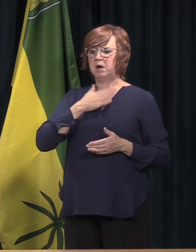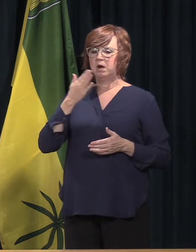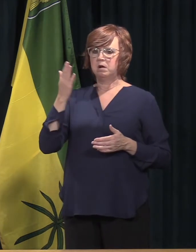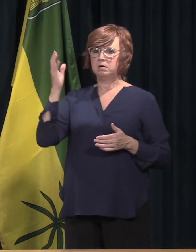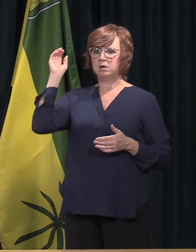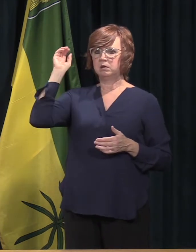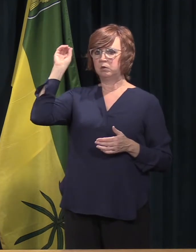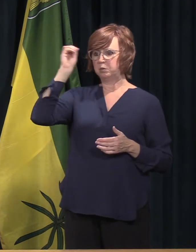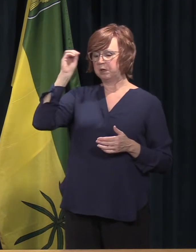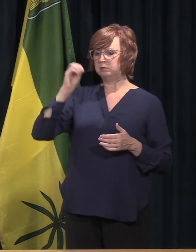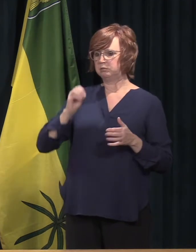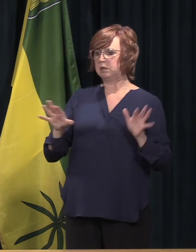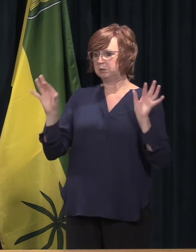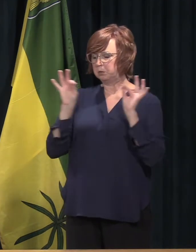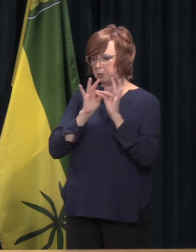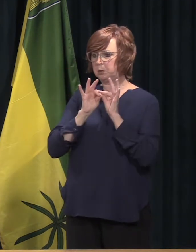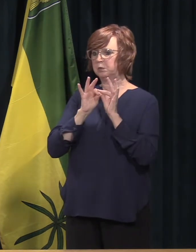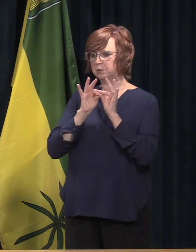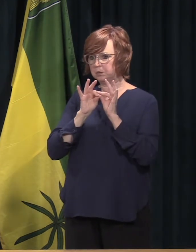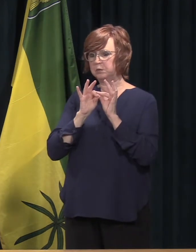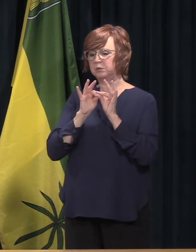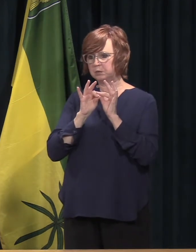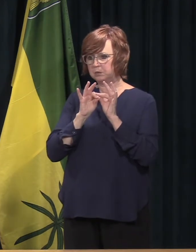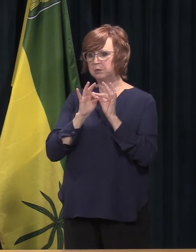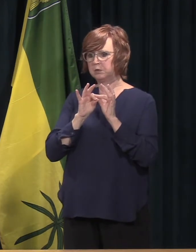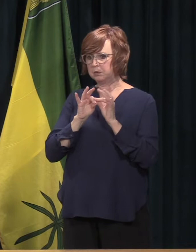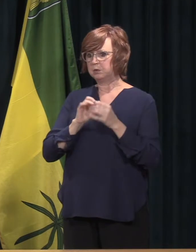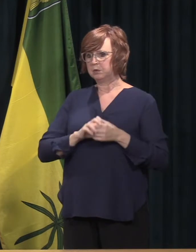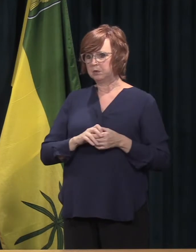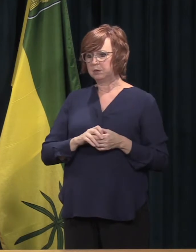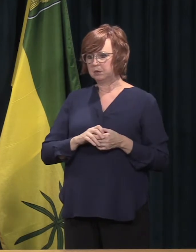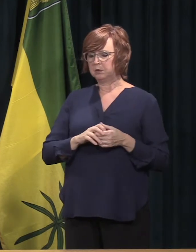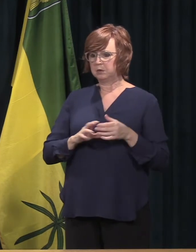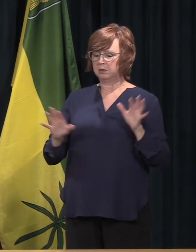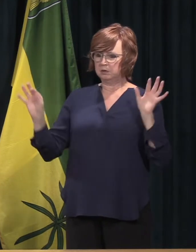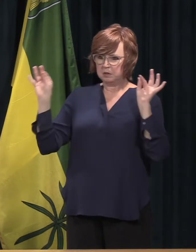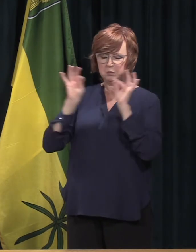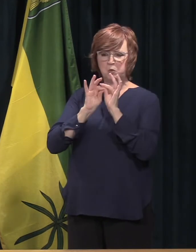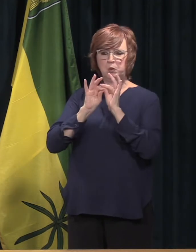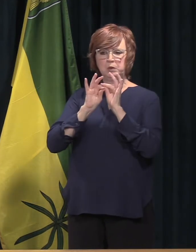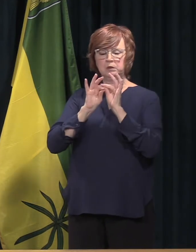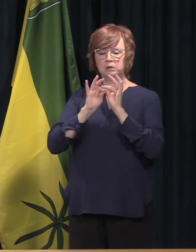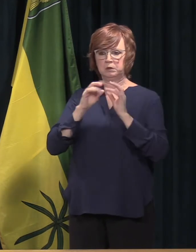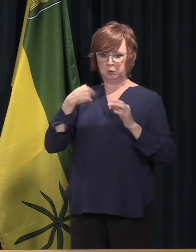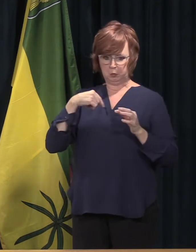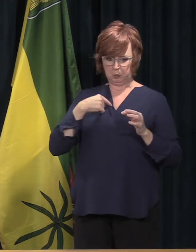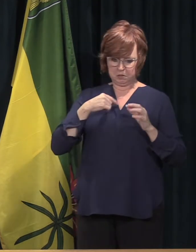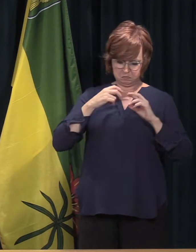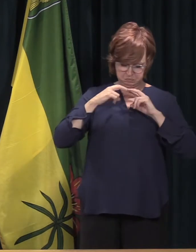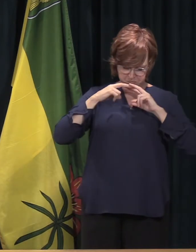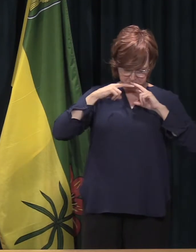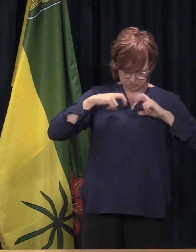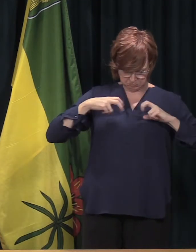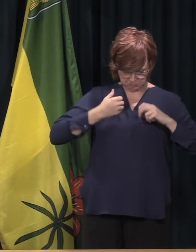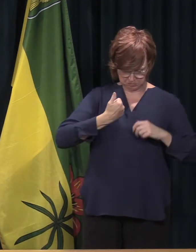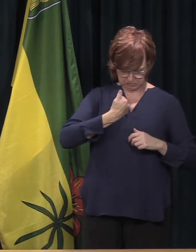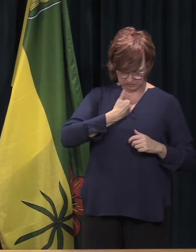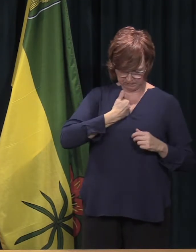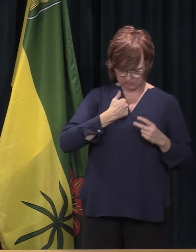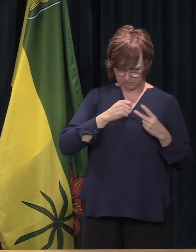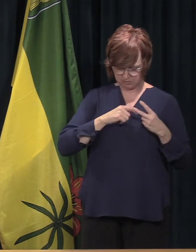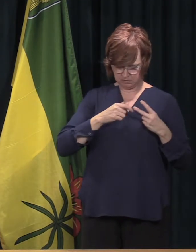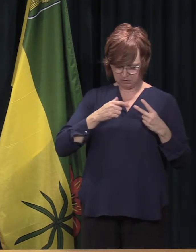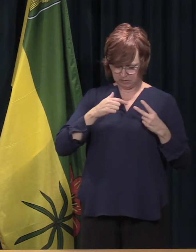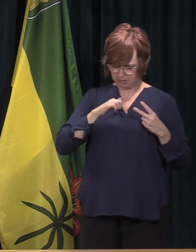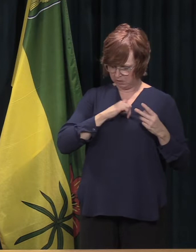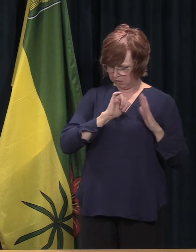come down to all of us being very aware of our own health and symptoms, and really self-isolating ourselves and our